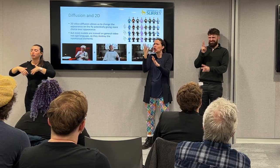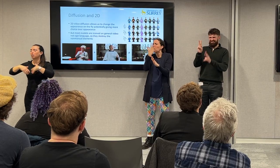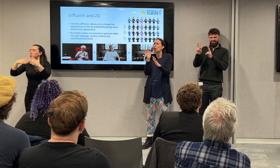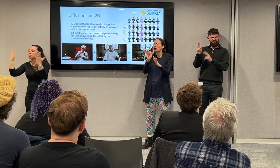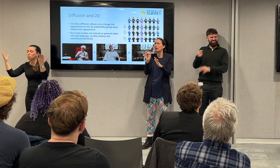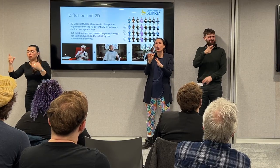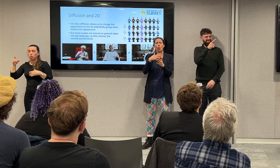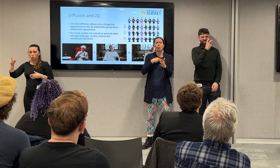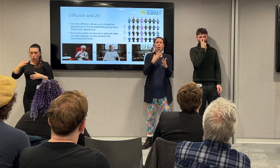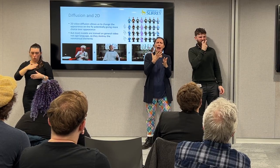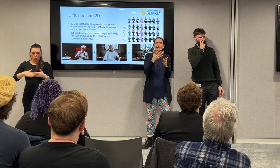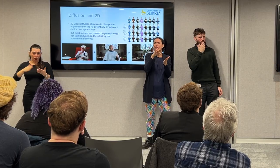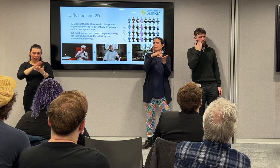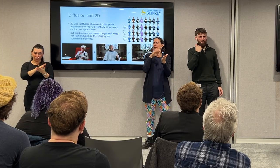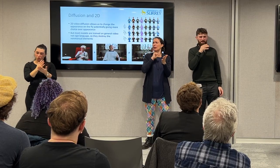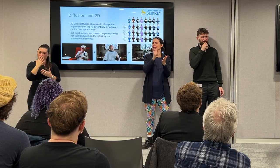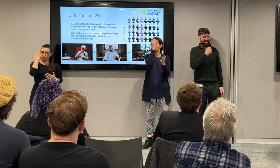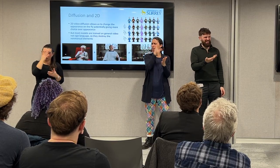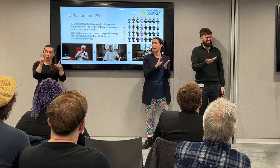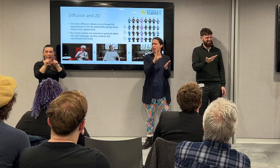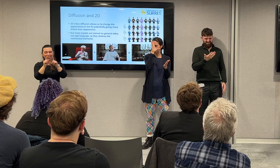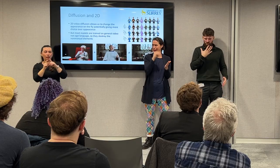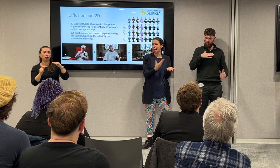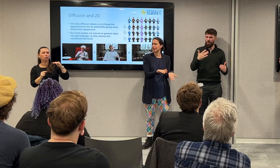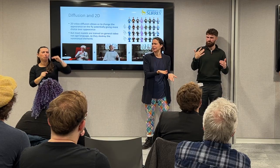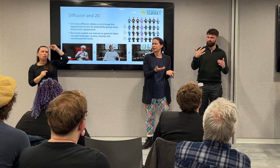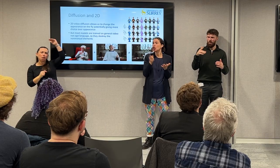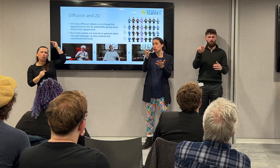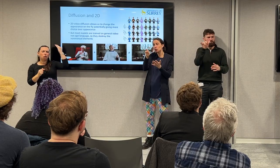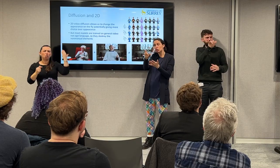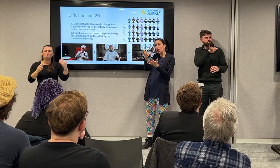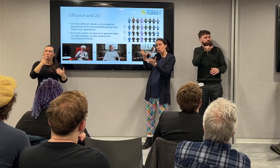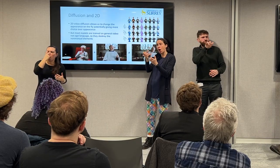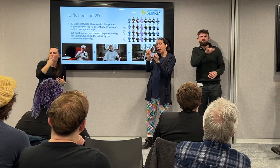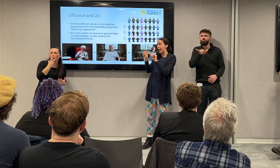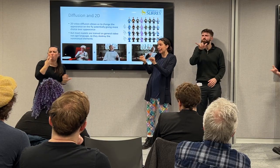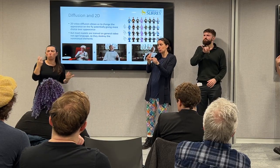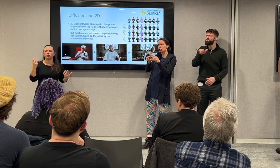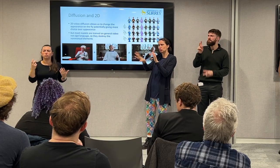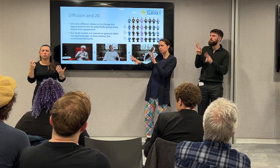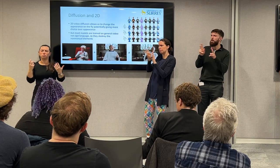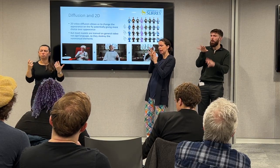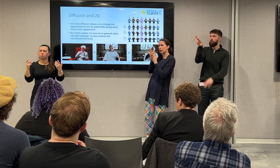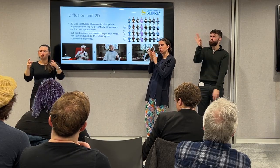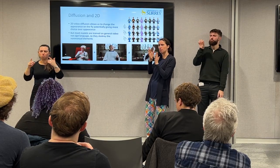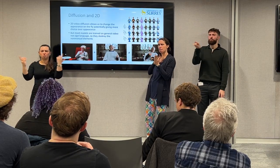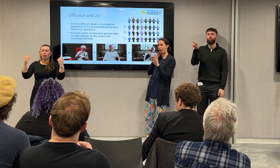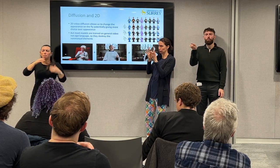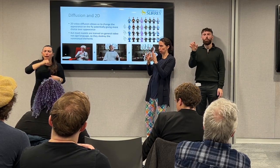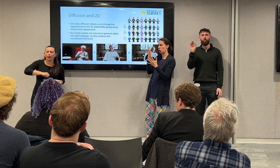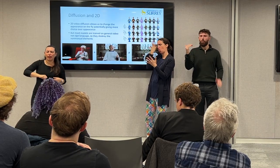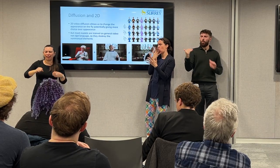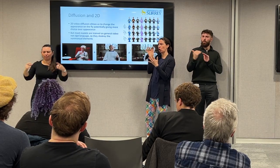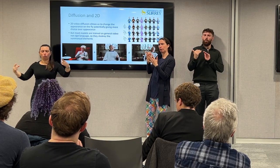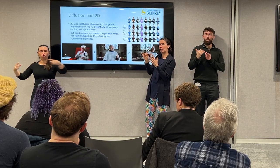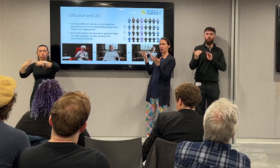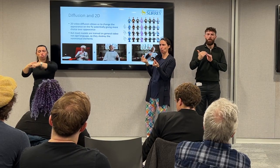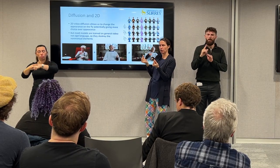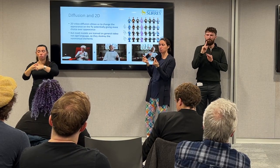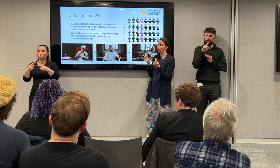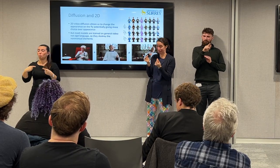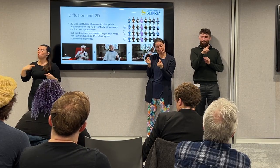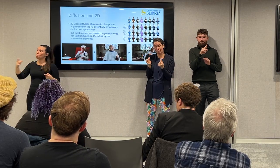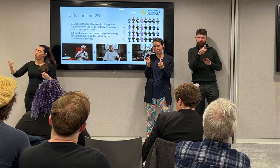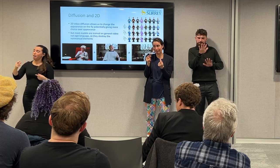white middle-aged man? You want to be able to choose. But now we get into lots of ethical problems